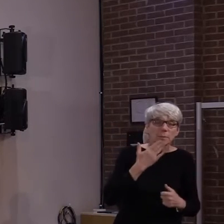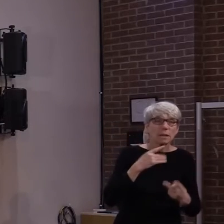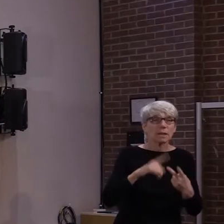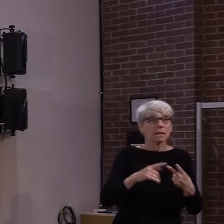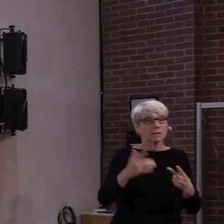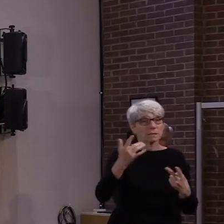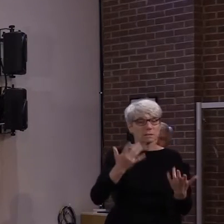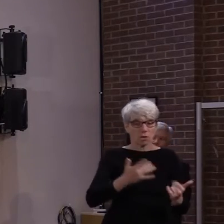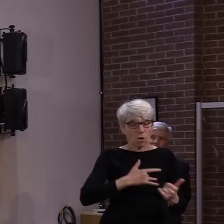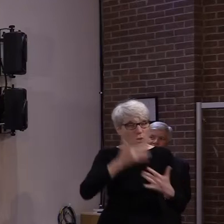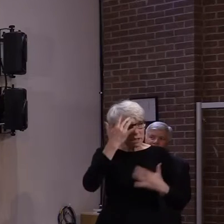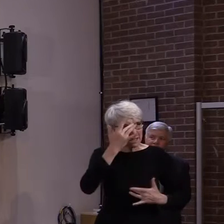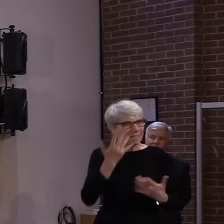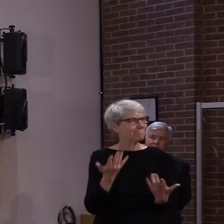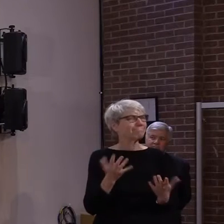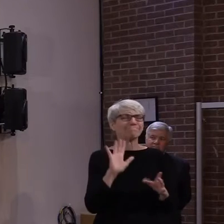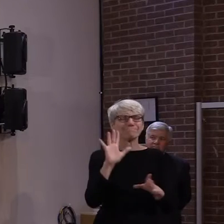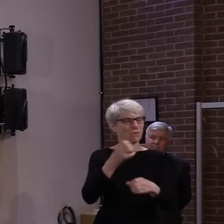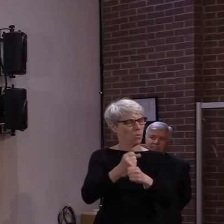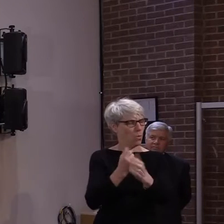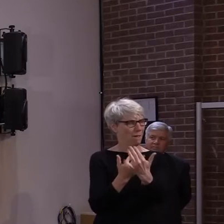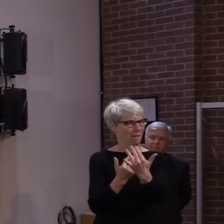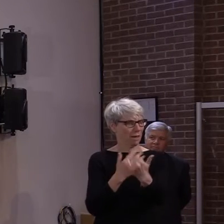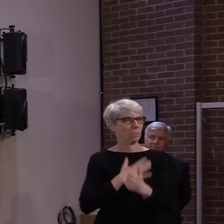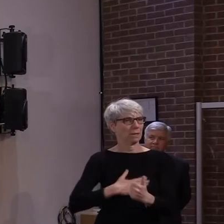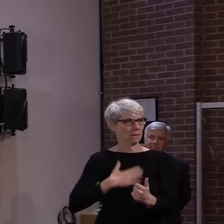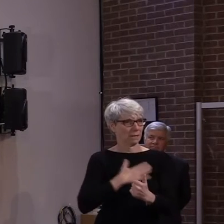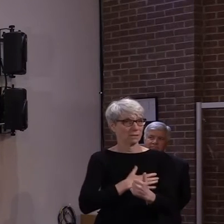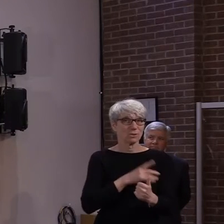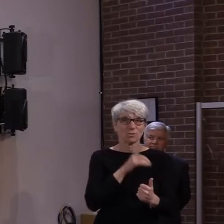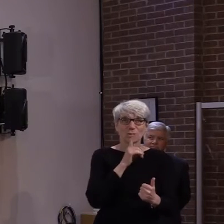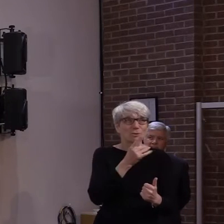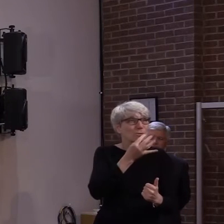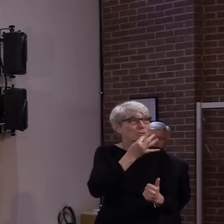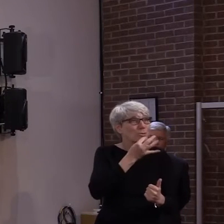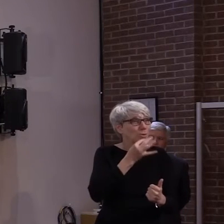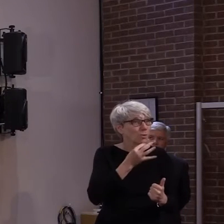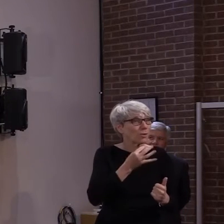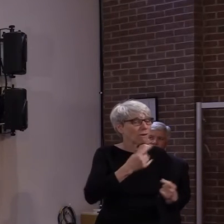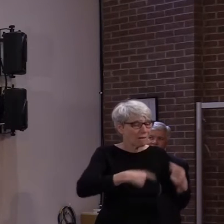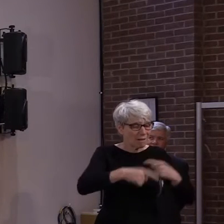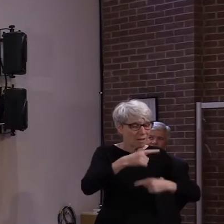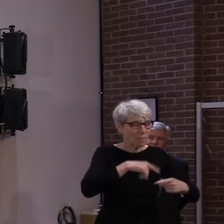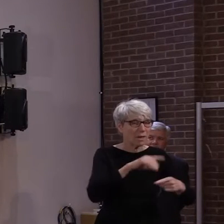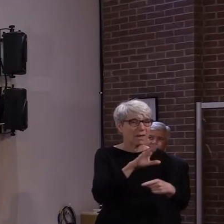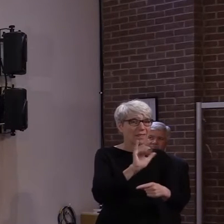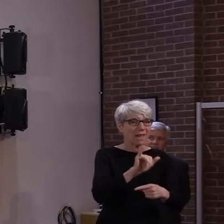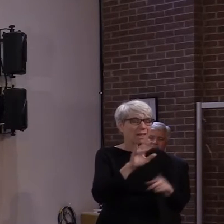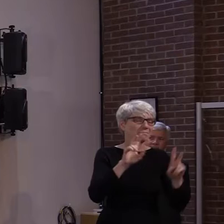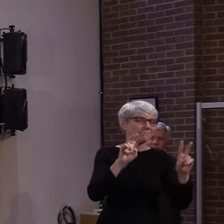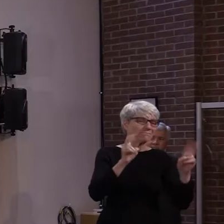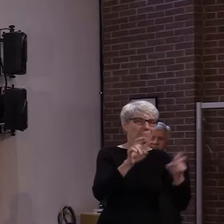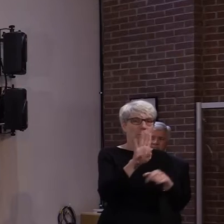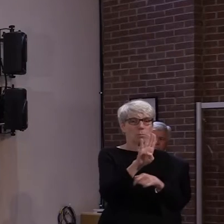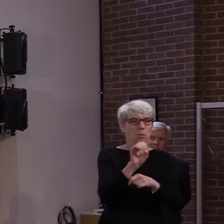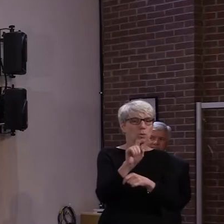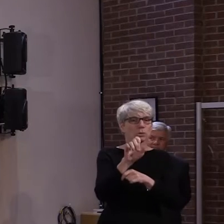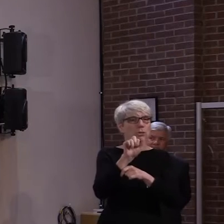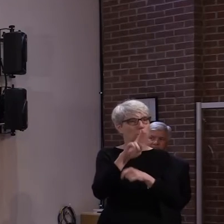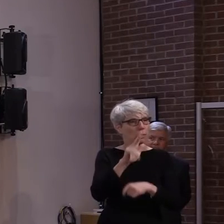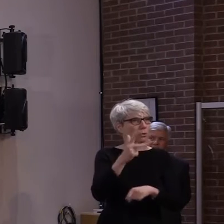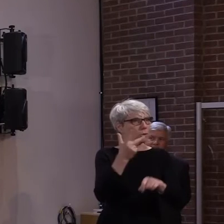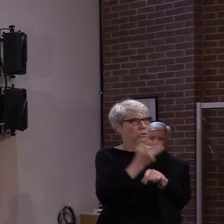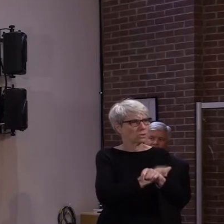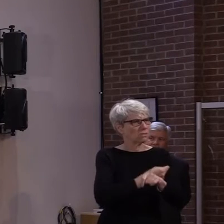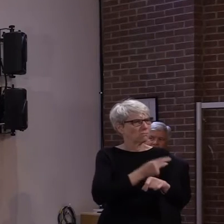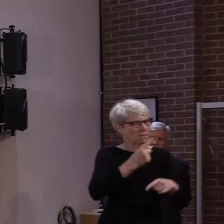respect that, because really, it's going to be probably just a matter of 1 to 2 months before the